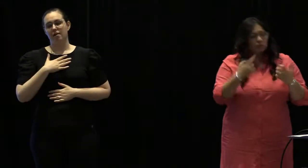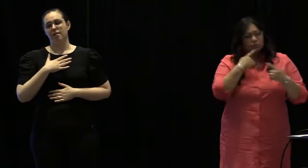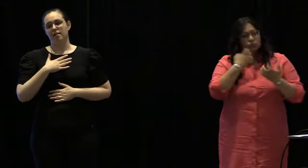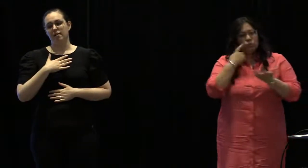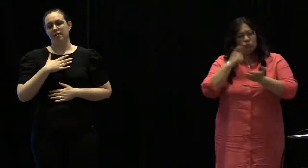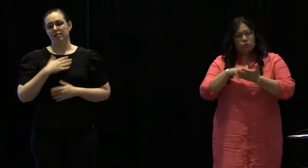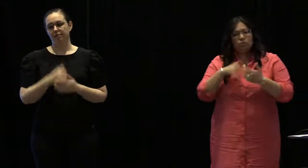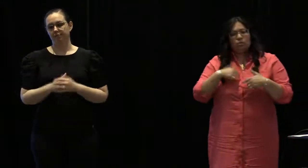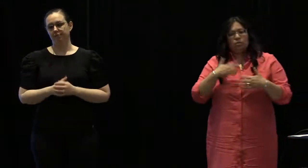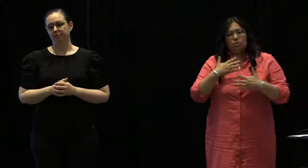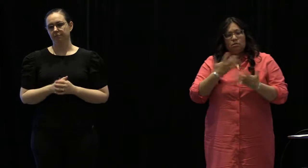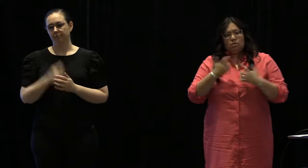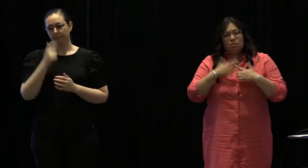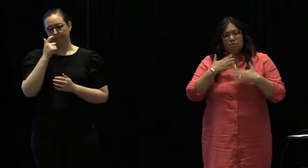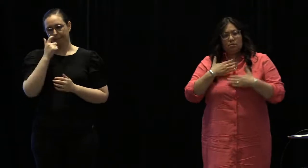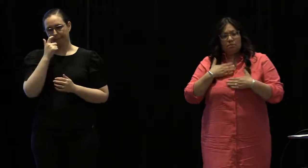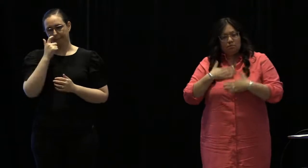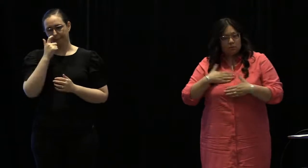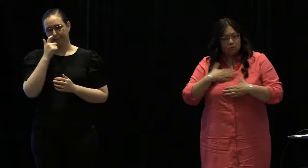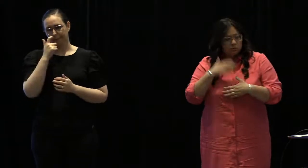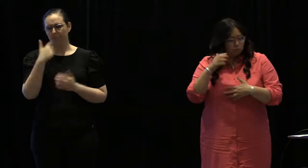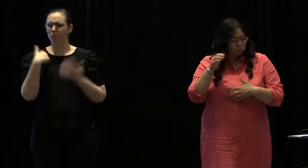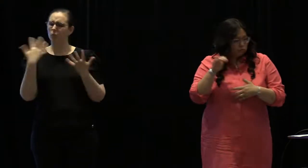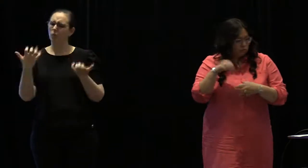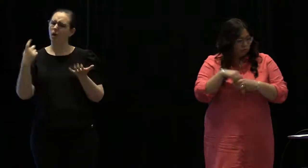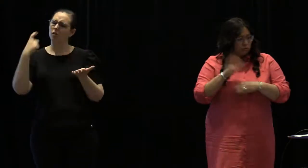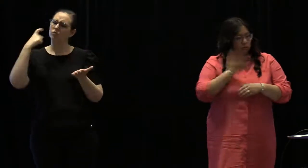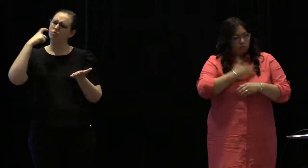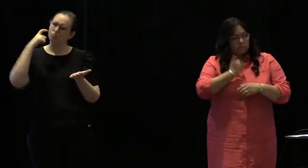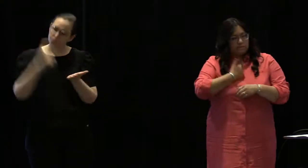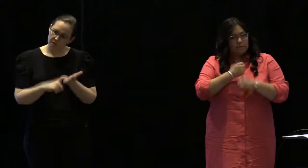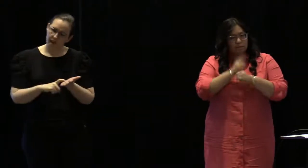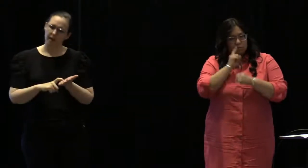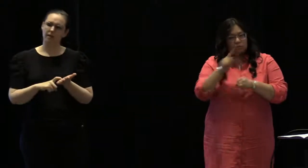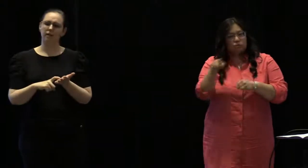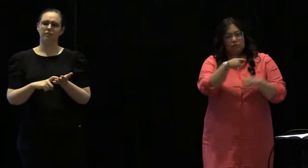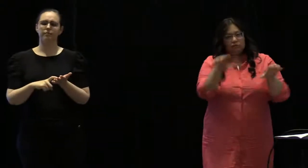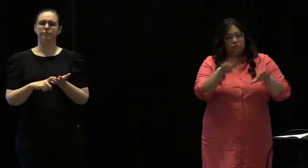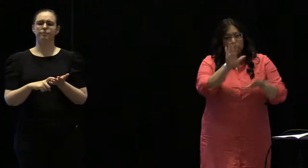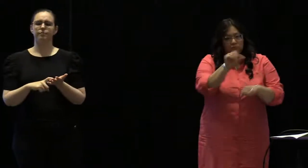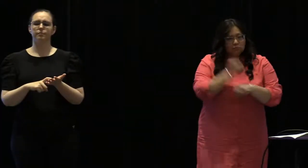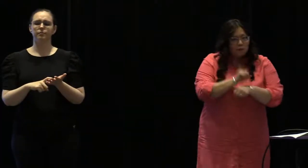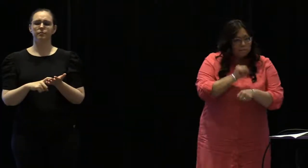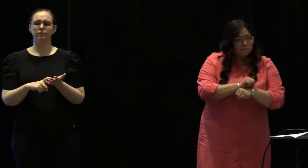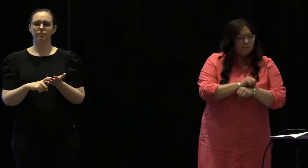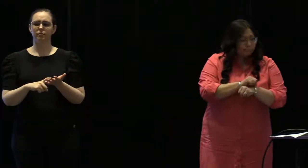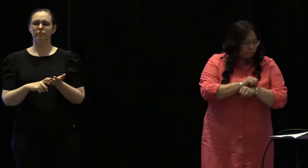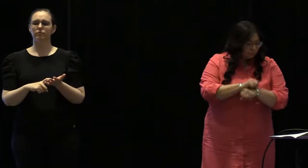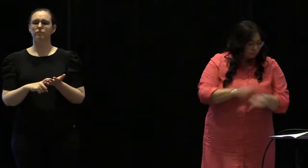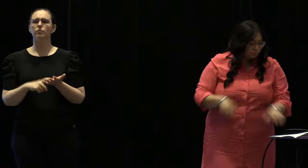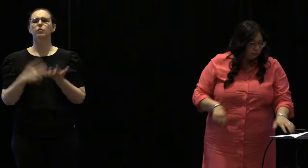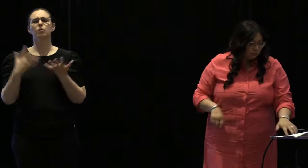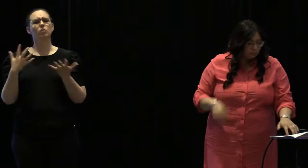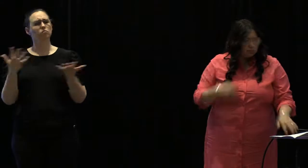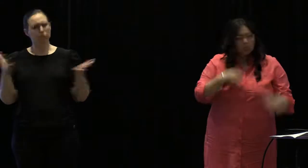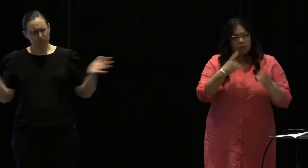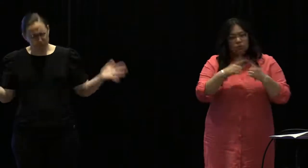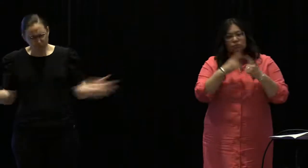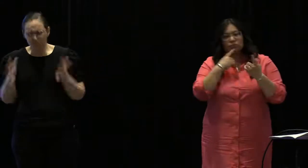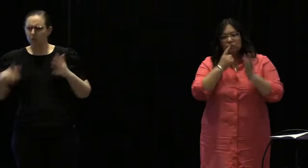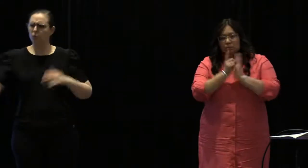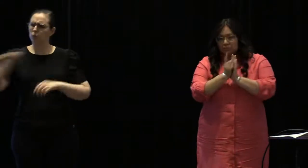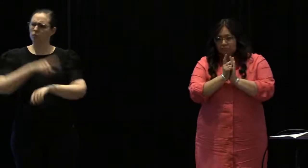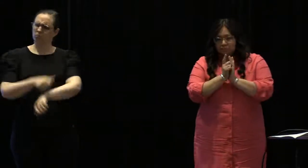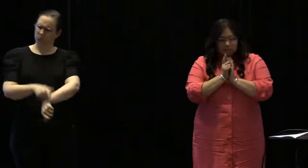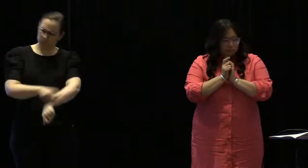was passed and the work that is left to be done. I also want to acknowledge the people and the